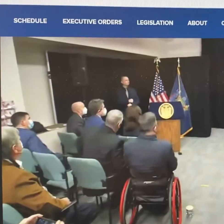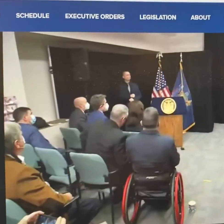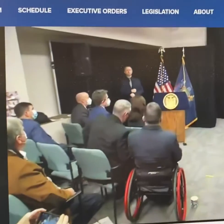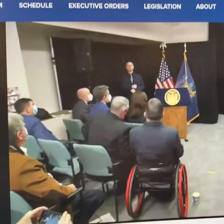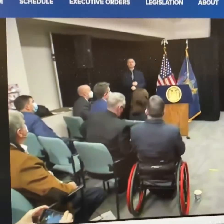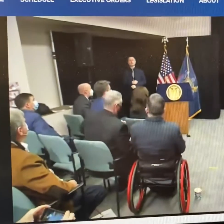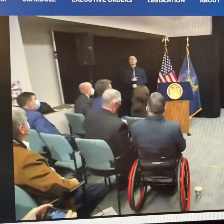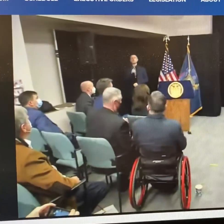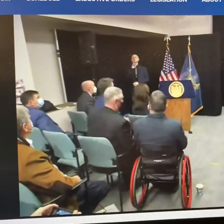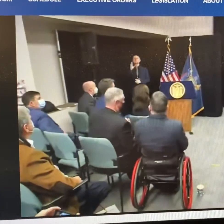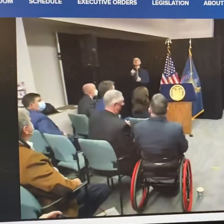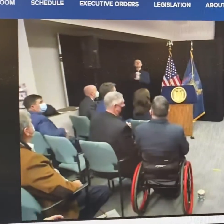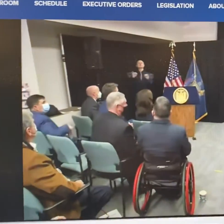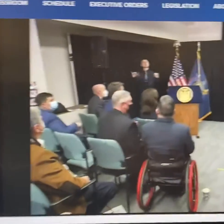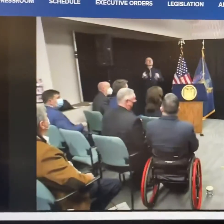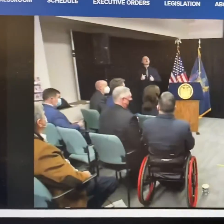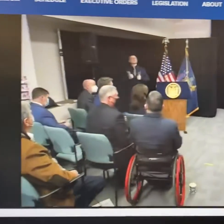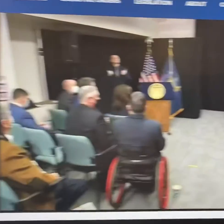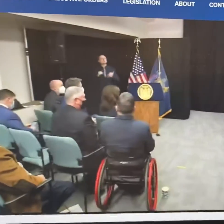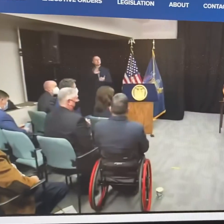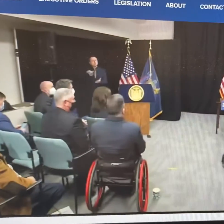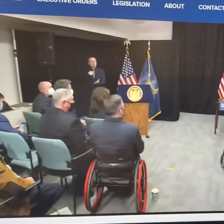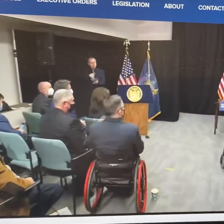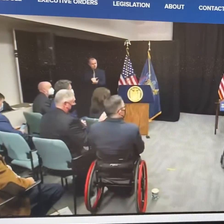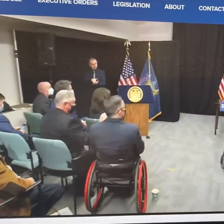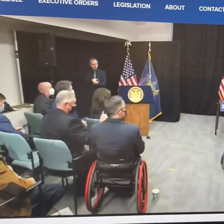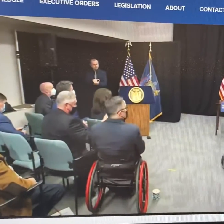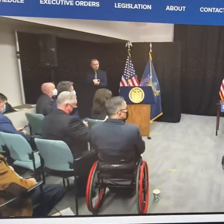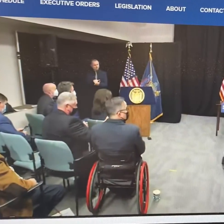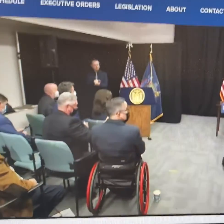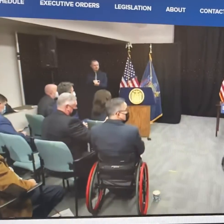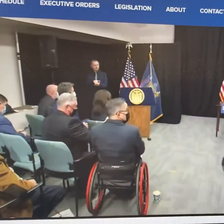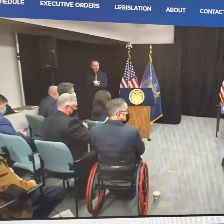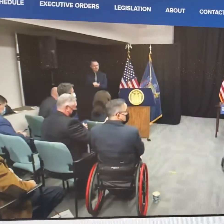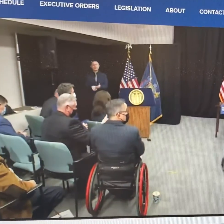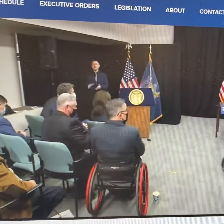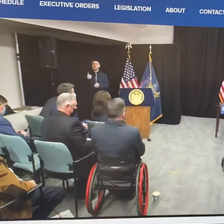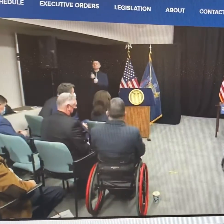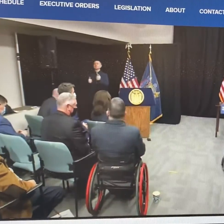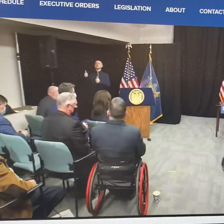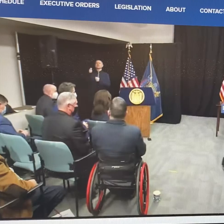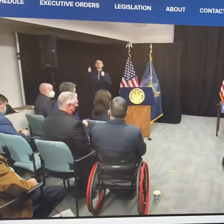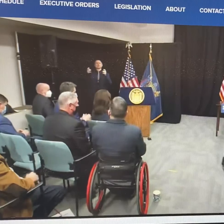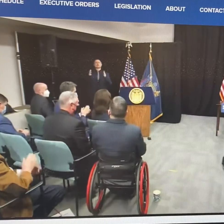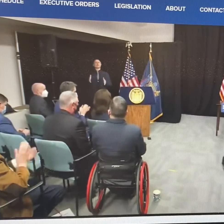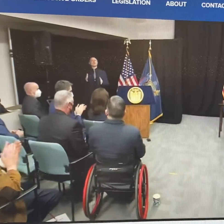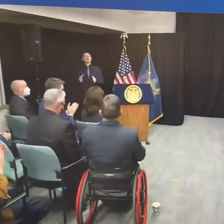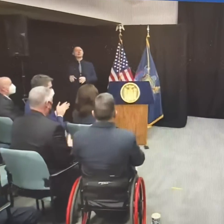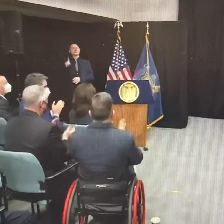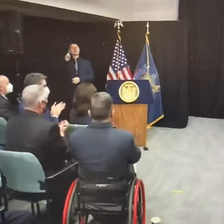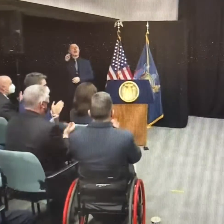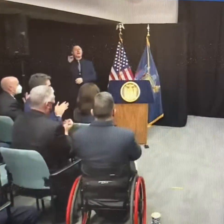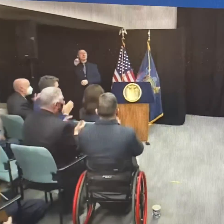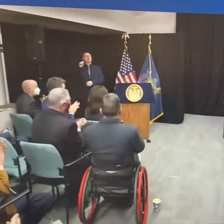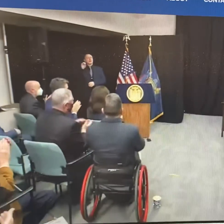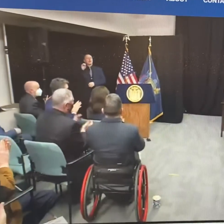Independent Living Center, Executive Director Denise Figueroa.